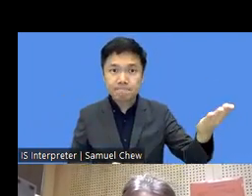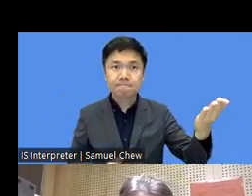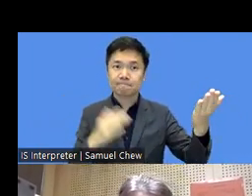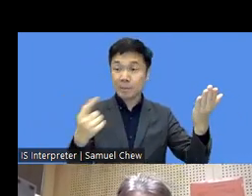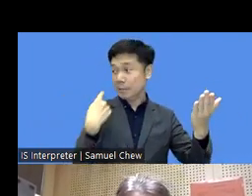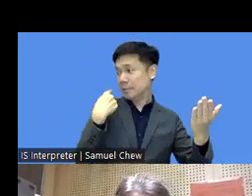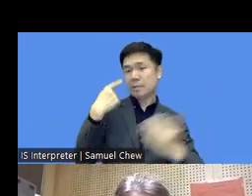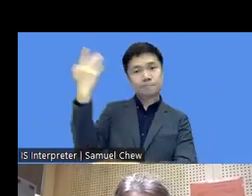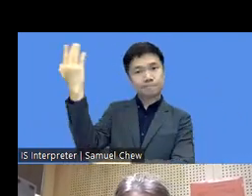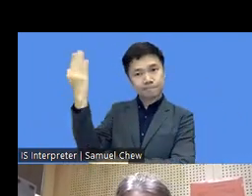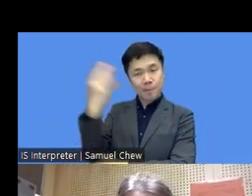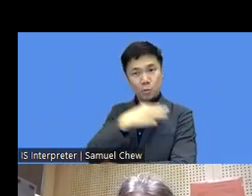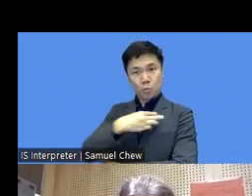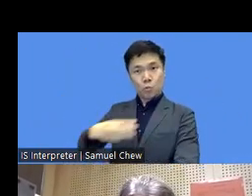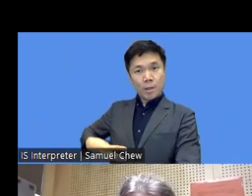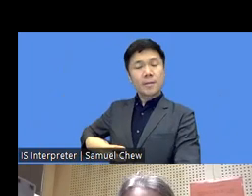El